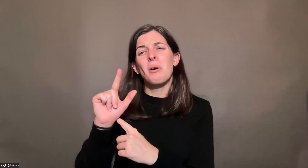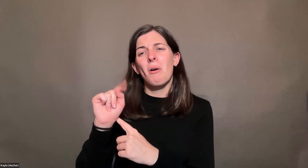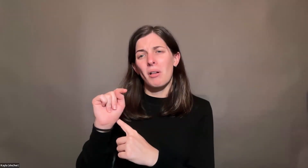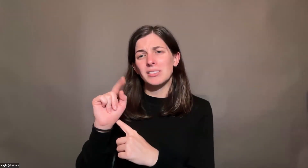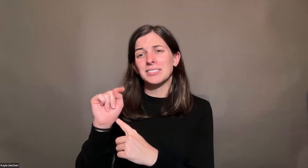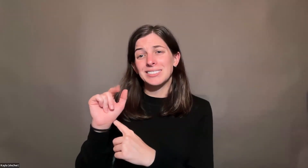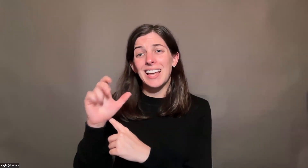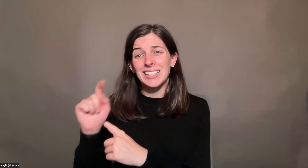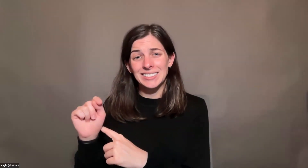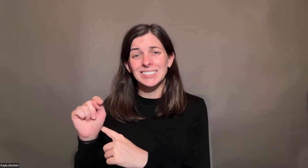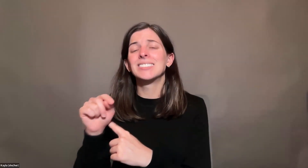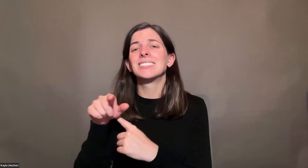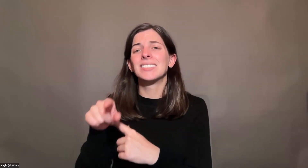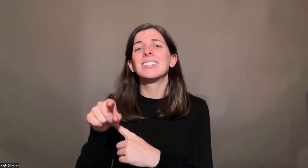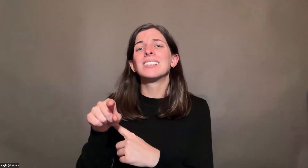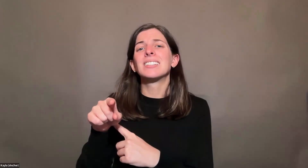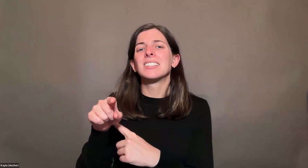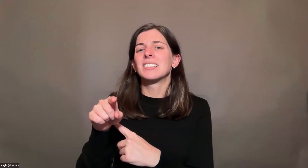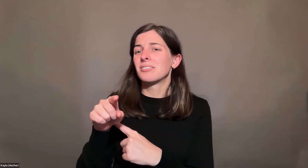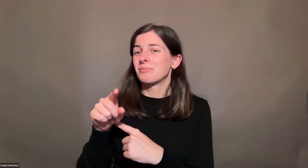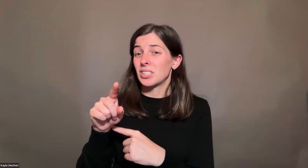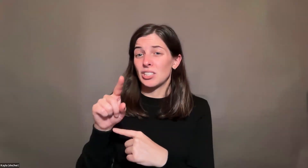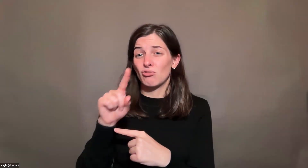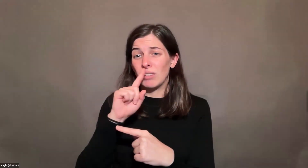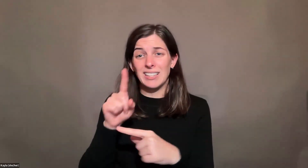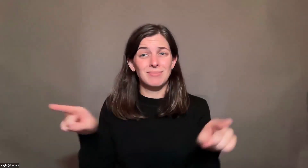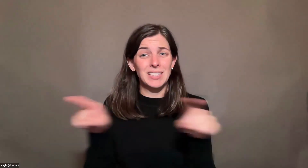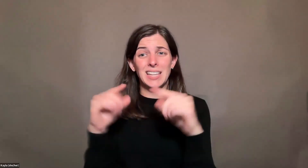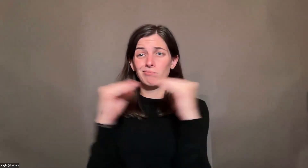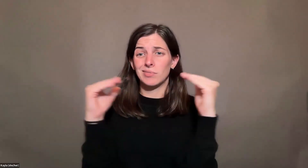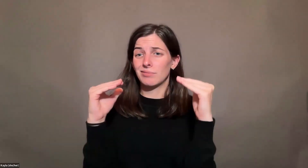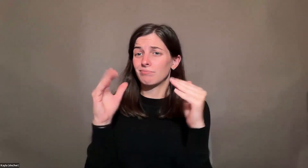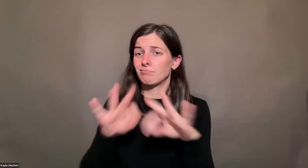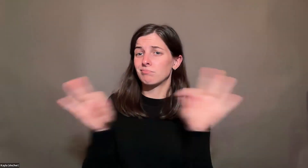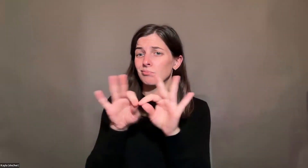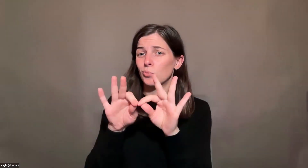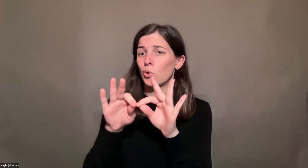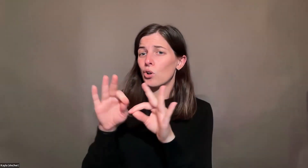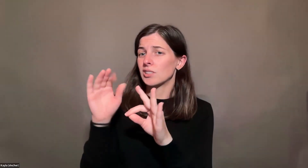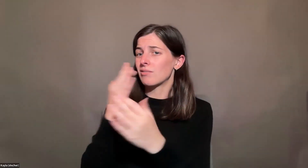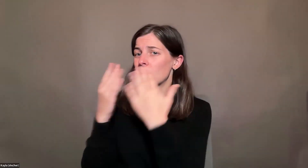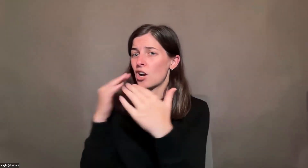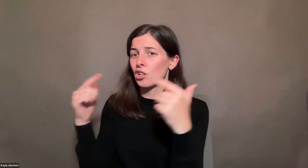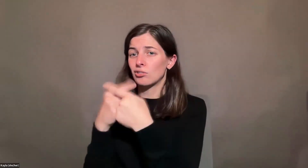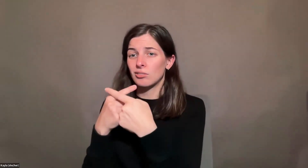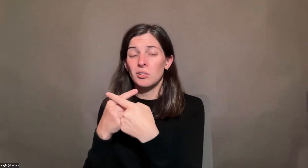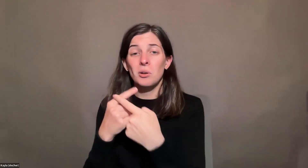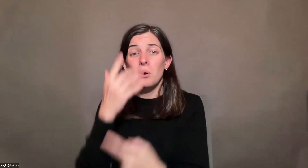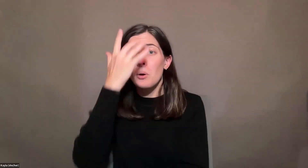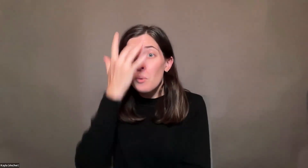also the same level important as the color contrast issue, because it actually describe the image